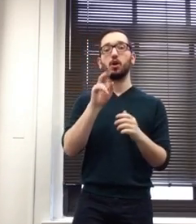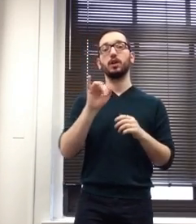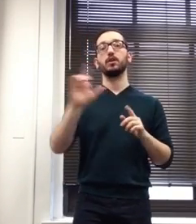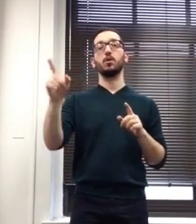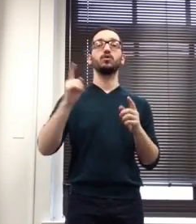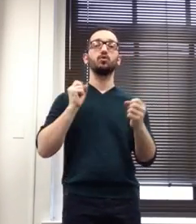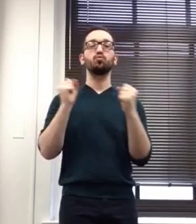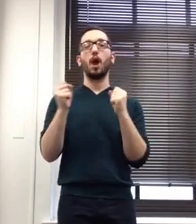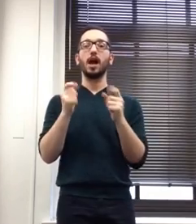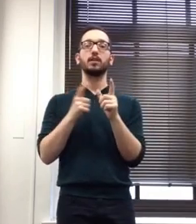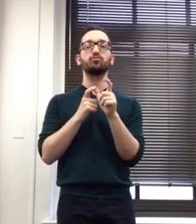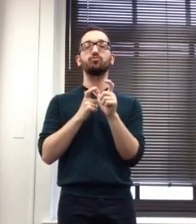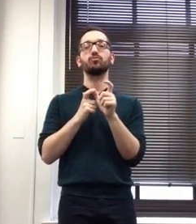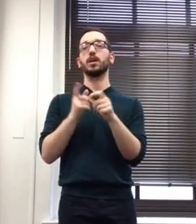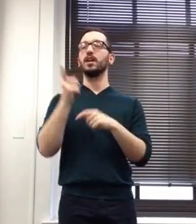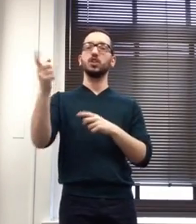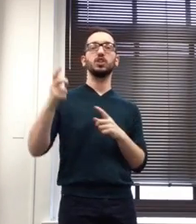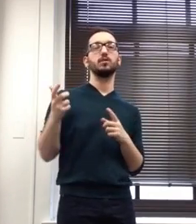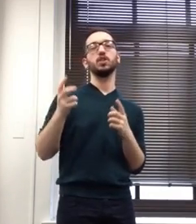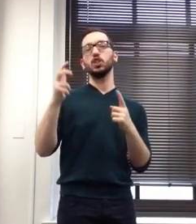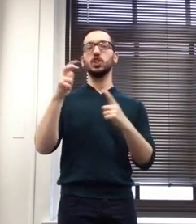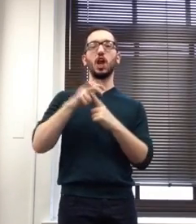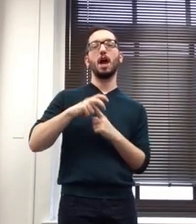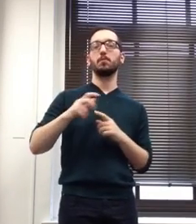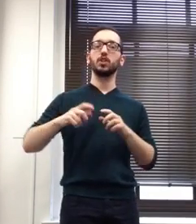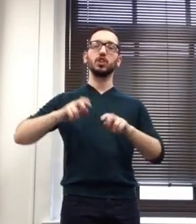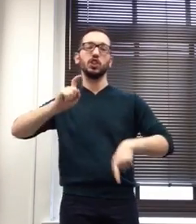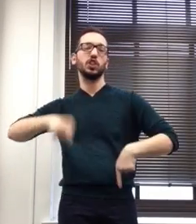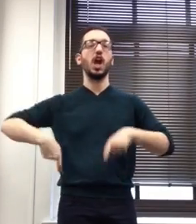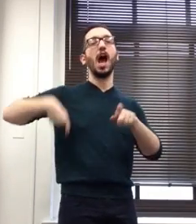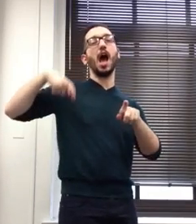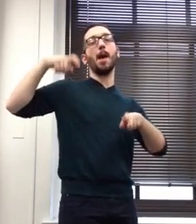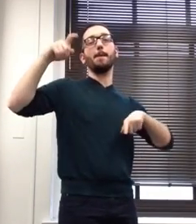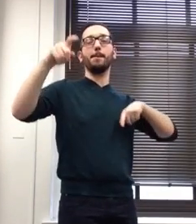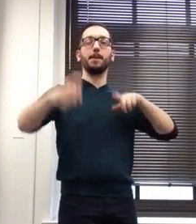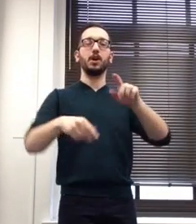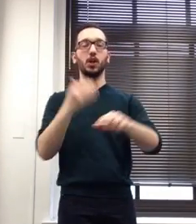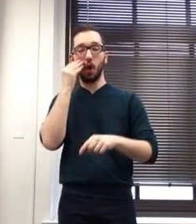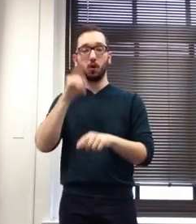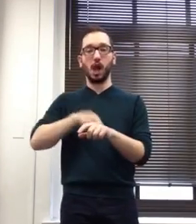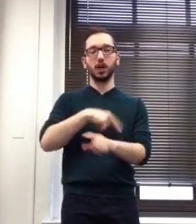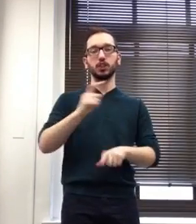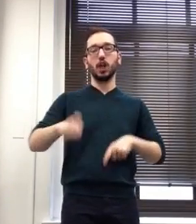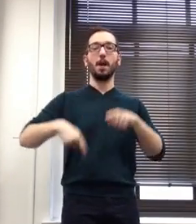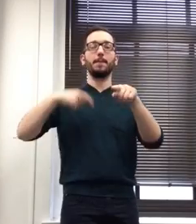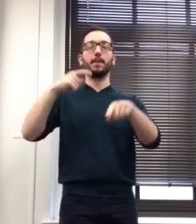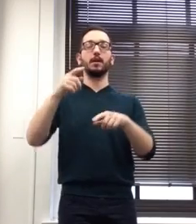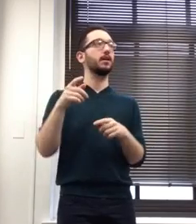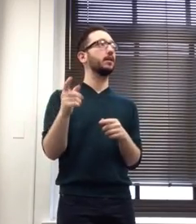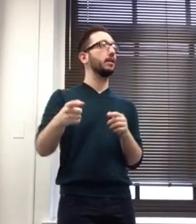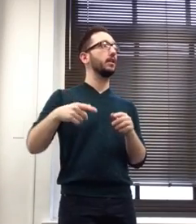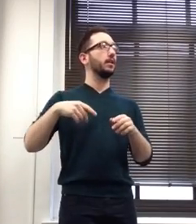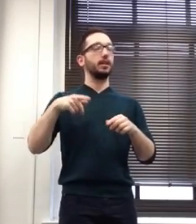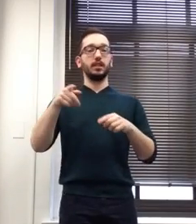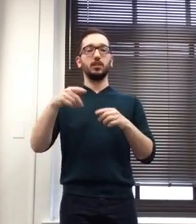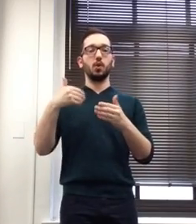track. He becomes this great long jumper, and during practice, he's running down the runway. He gets to the board. He's kind of steps. He's going 1, 2, 1, 2, 3, 1,